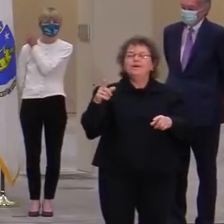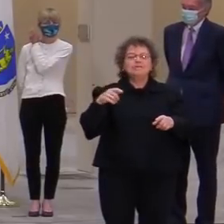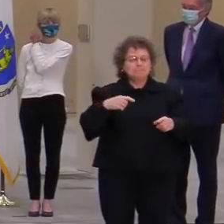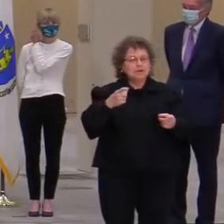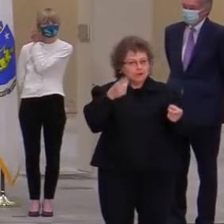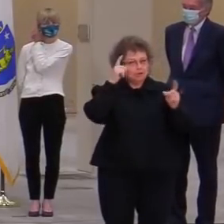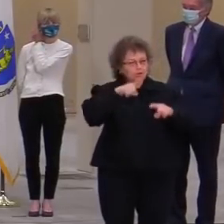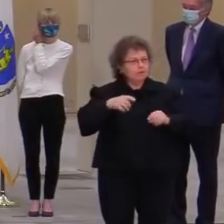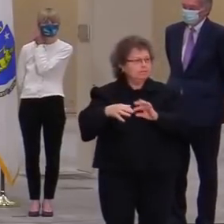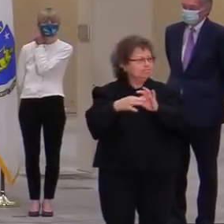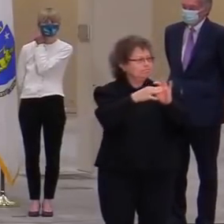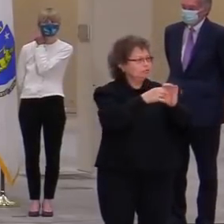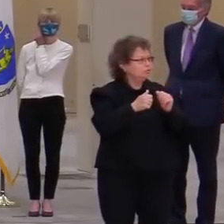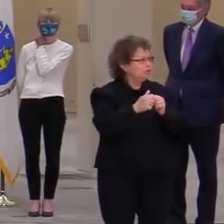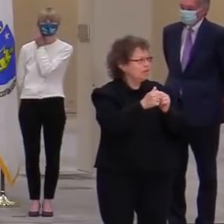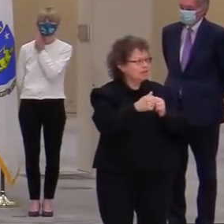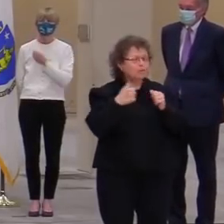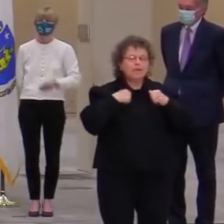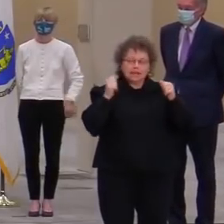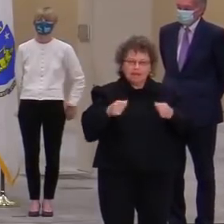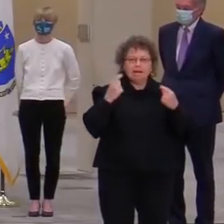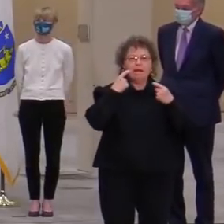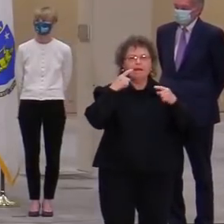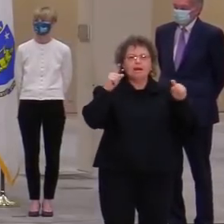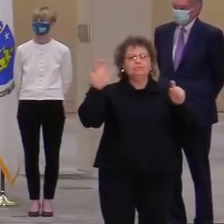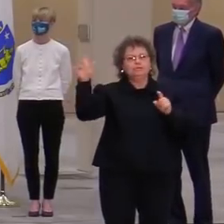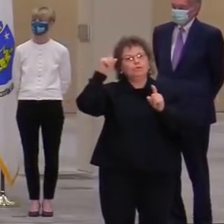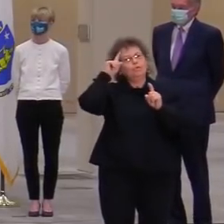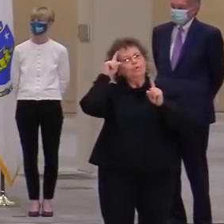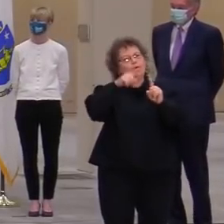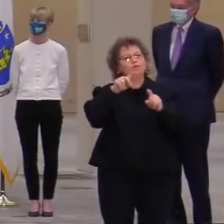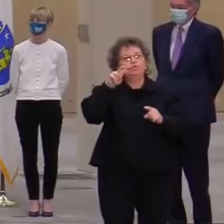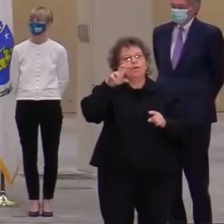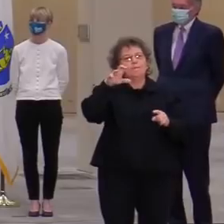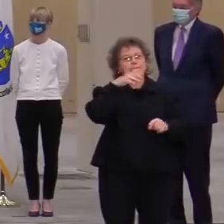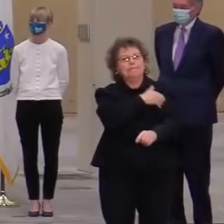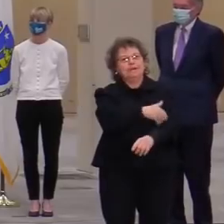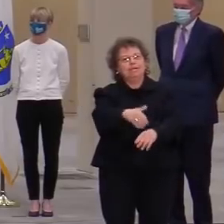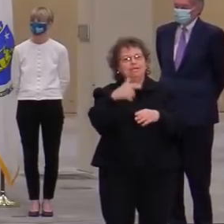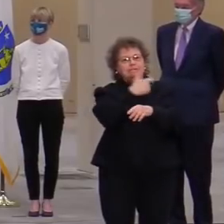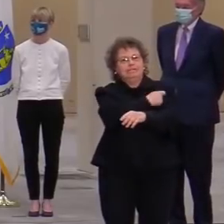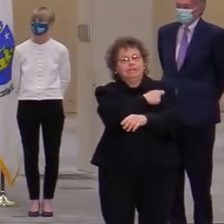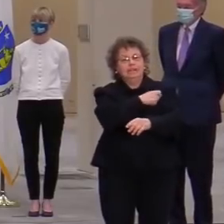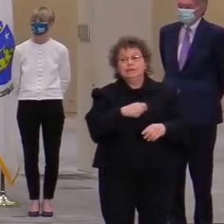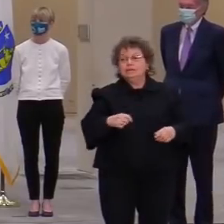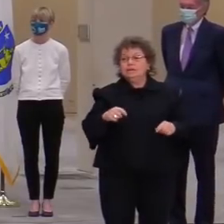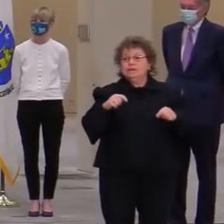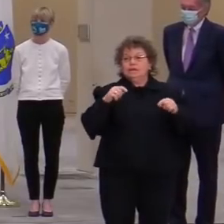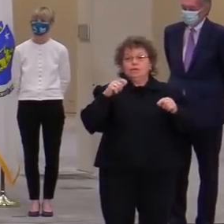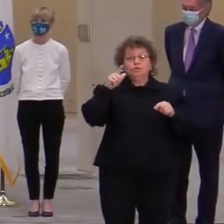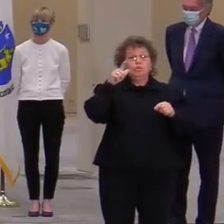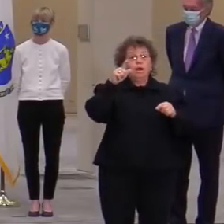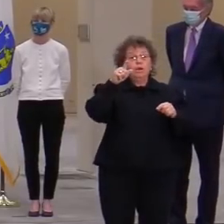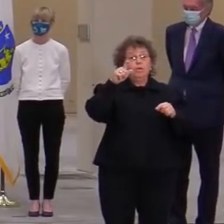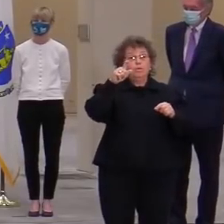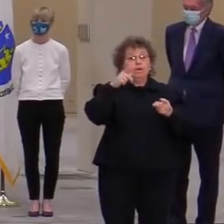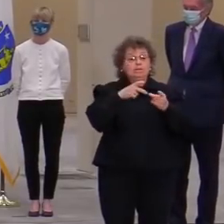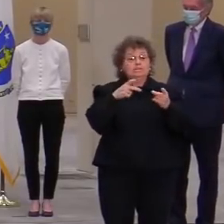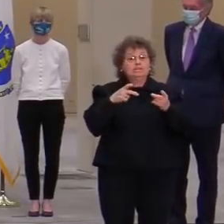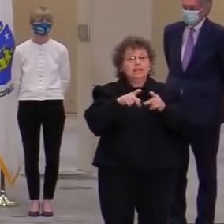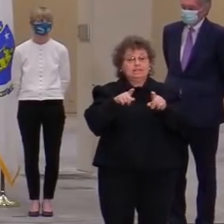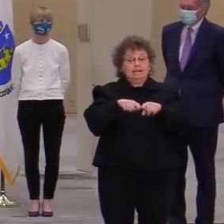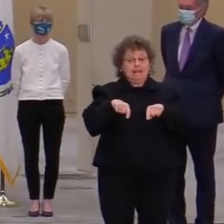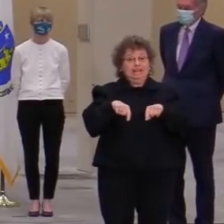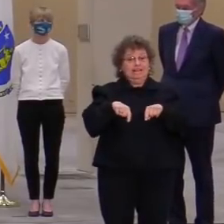accomplish that goal, and it's needed that we do that. And totally, in the 21 sites we set up like this,